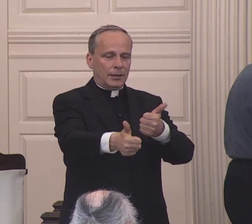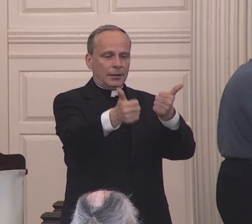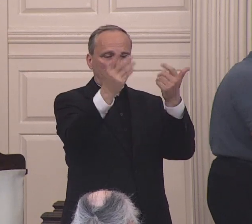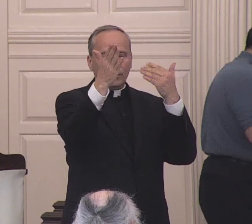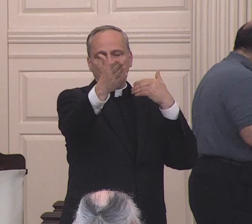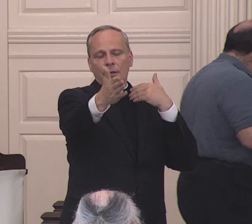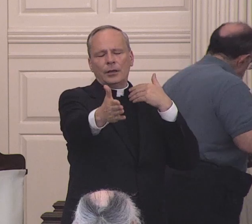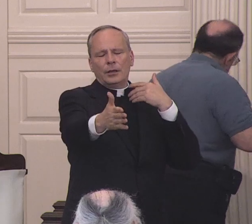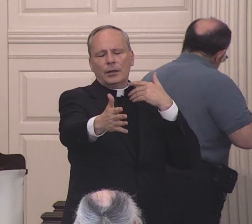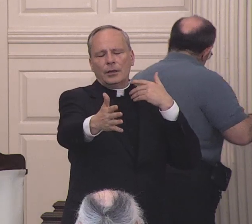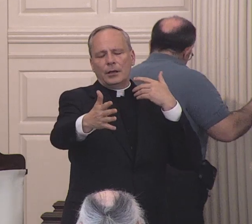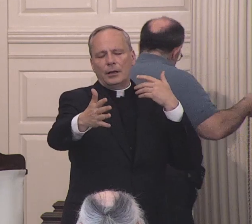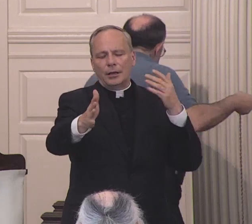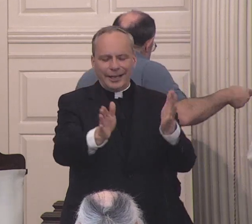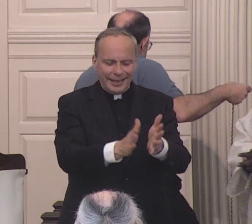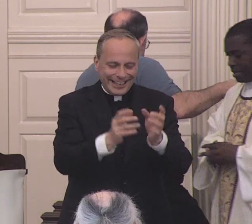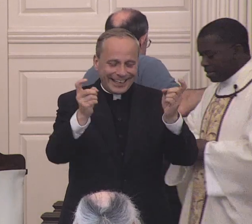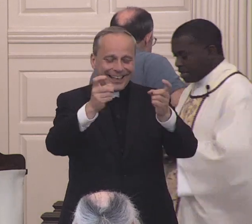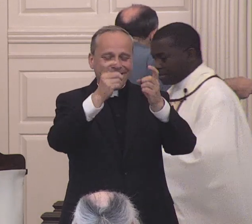come.